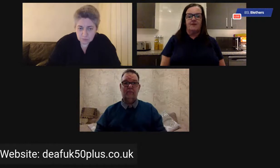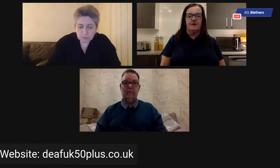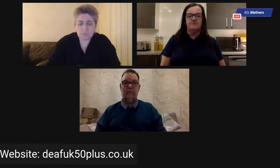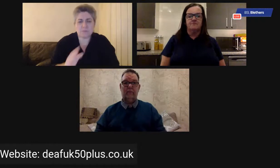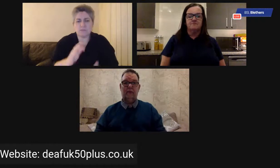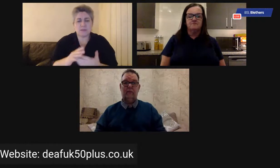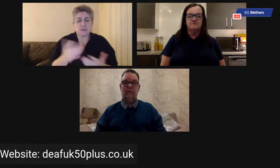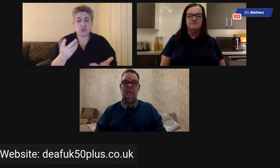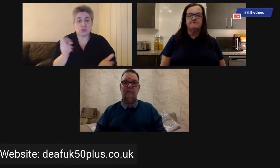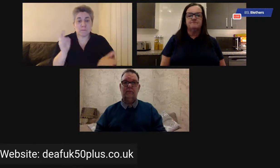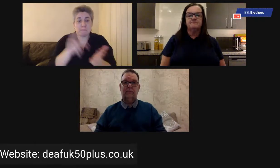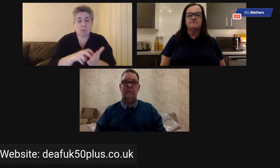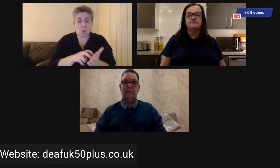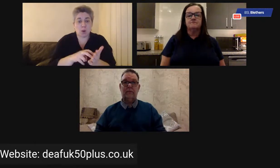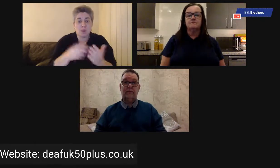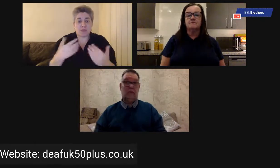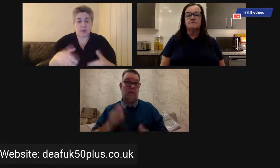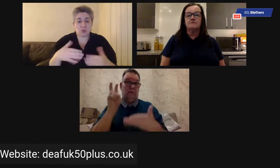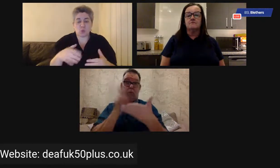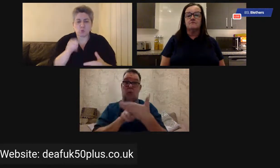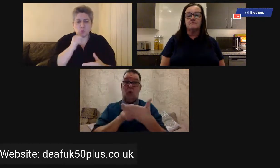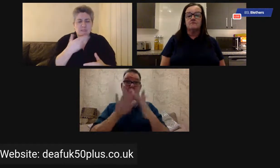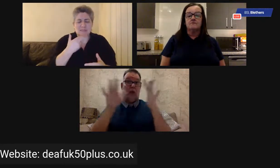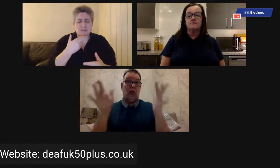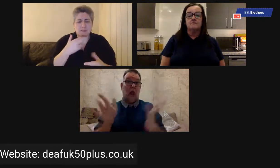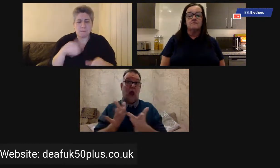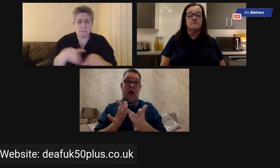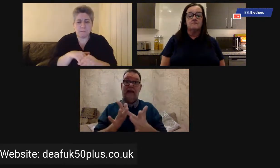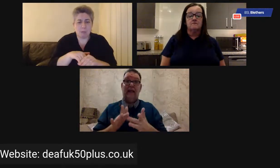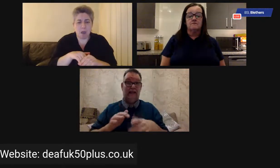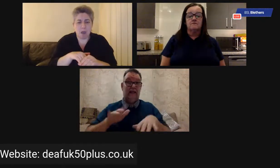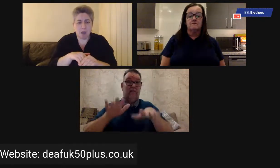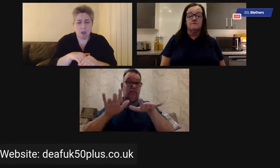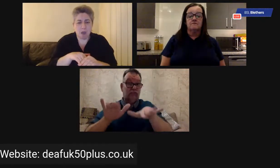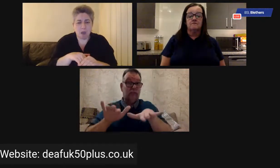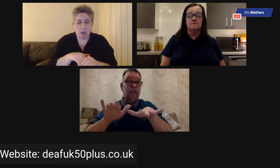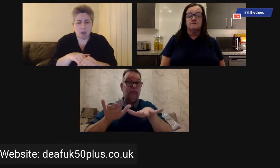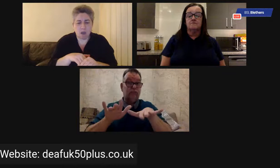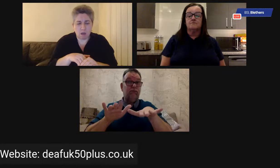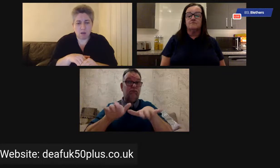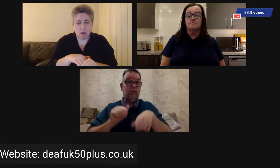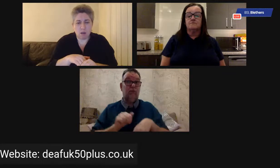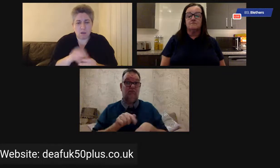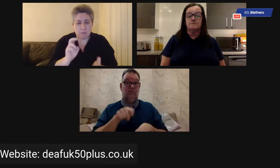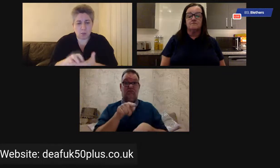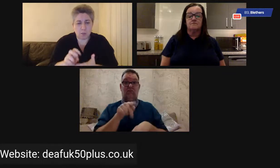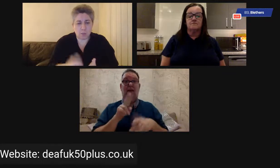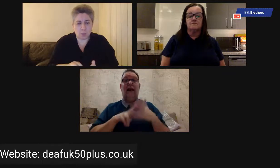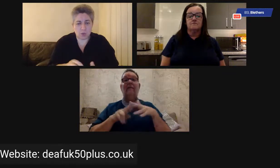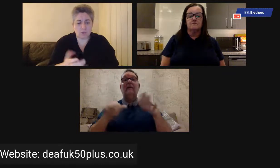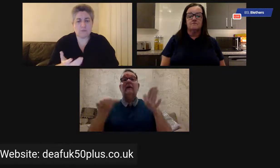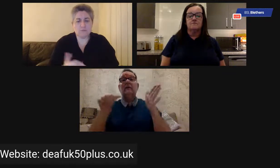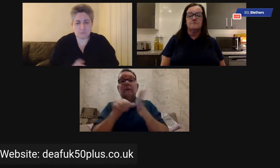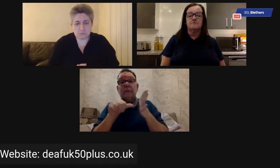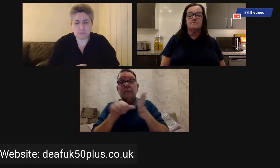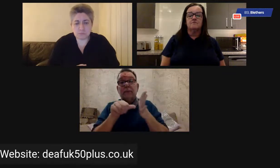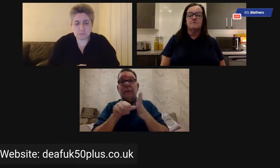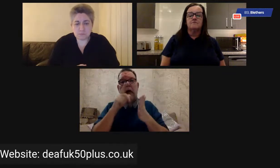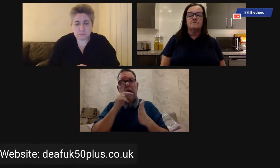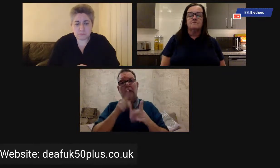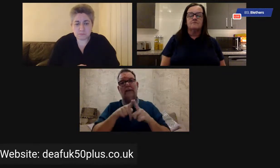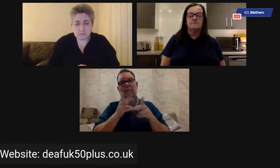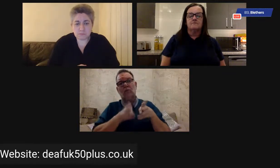contact us via the website, which is displayed at the bottom of the screen. And then you book online. Yeah, absolutely. Everything's all done